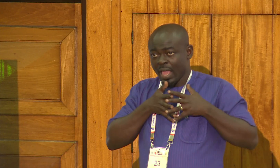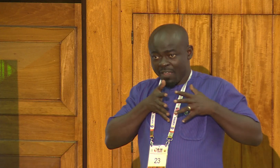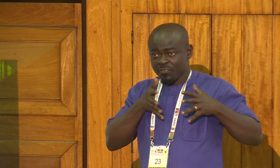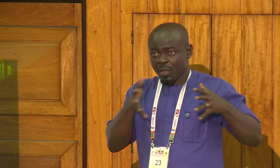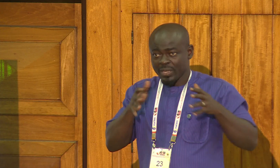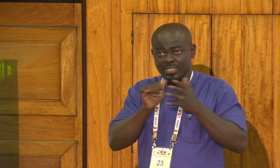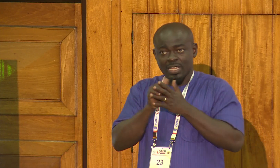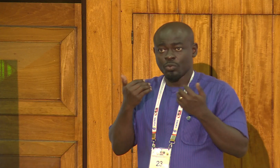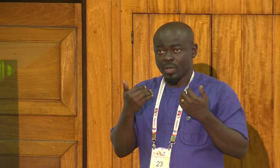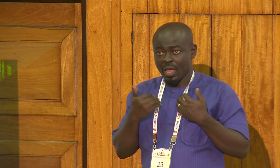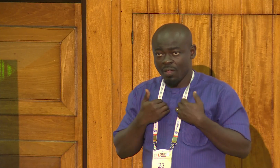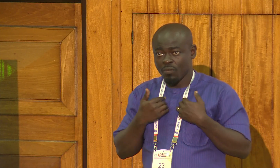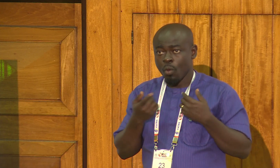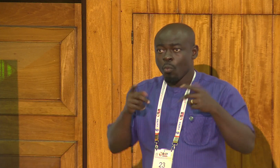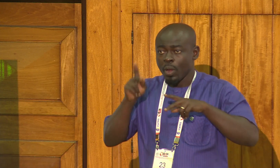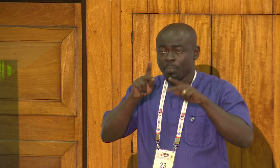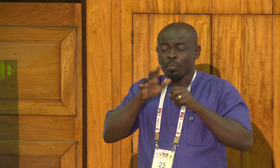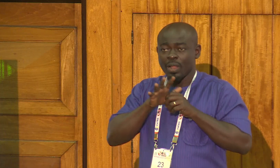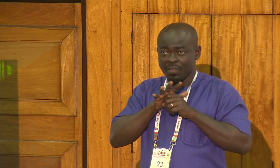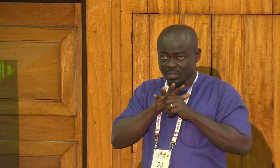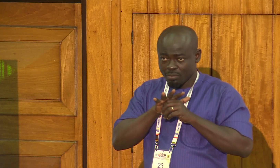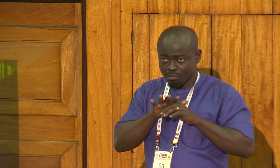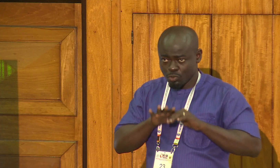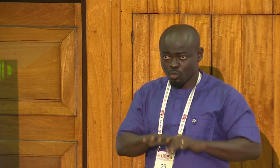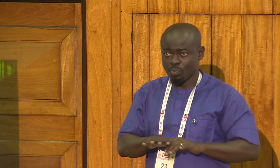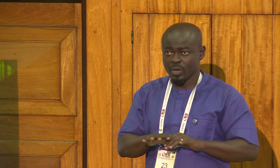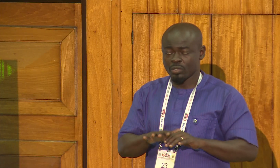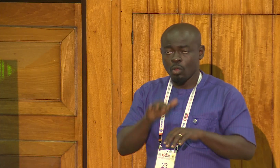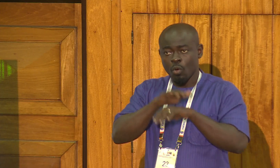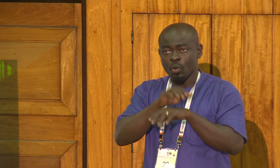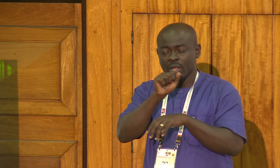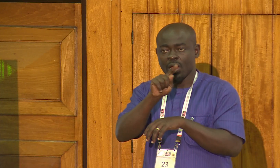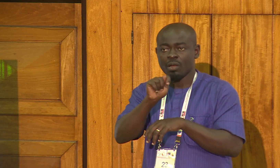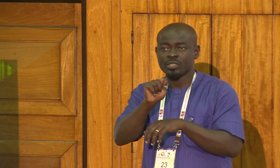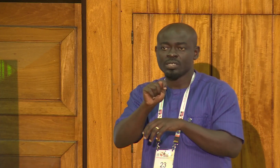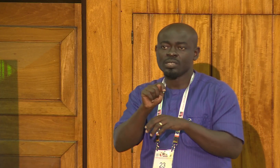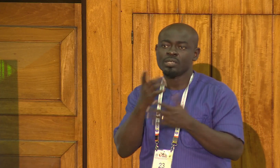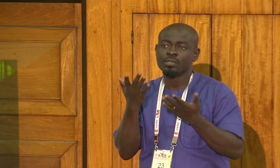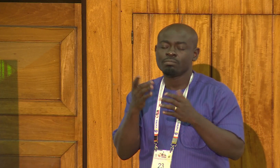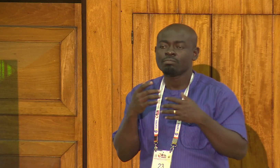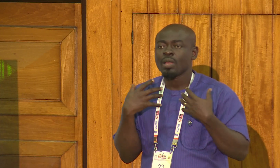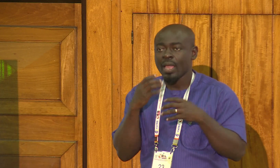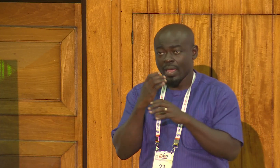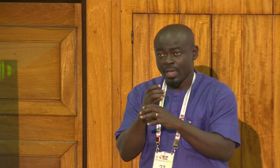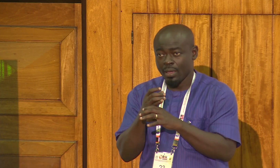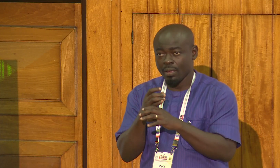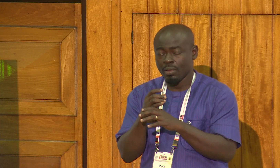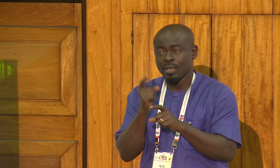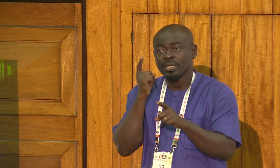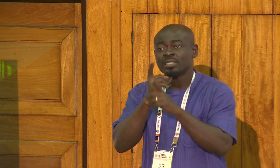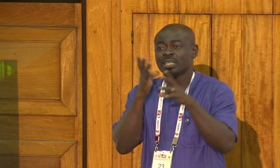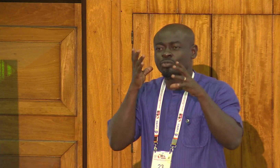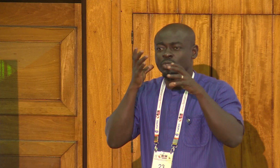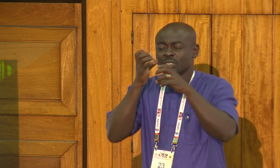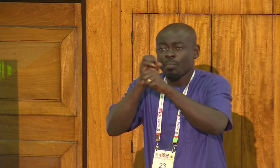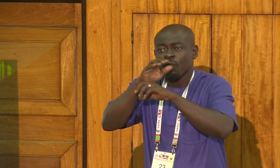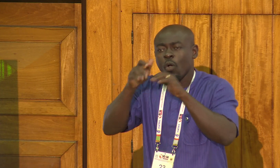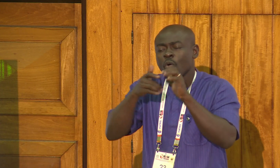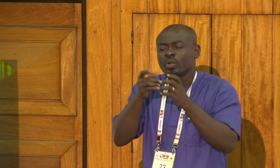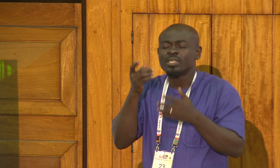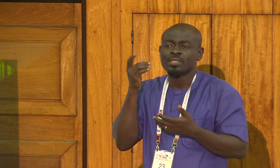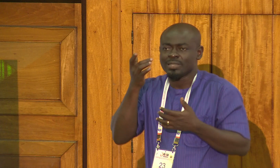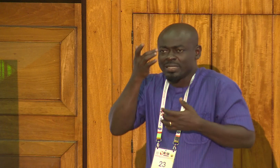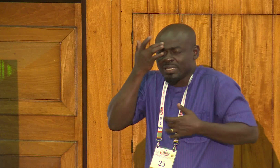we have even when people are suppressed on antiretroviral treatment. And then just to sum up all these diseases that I've been